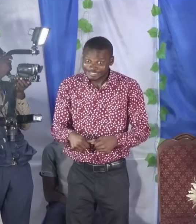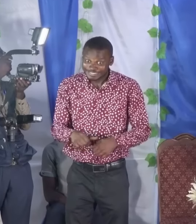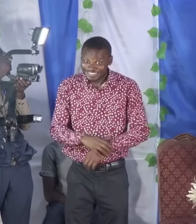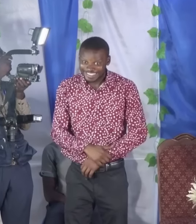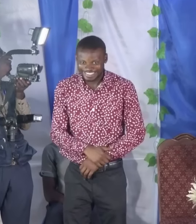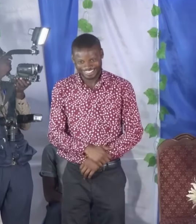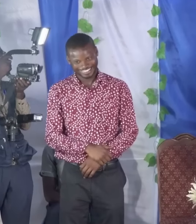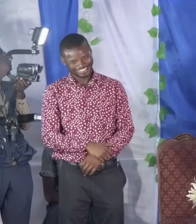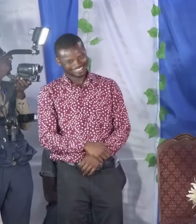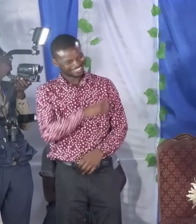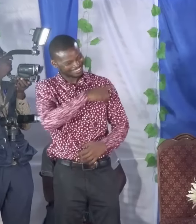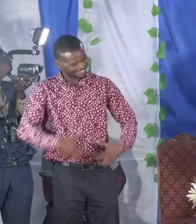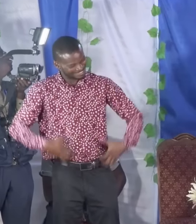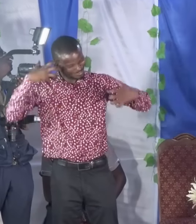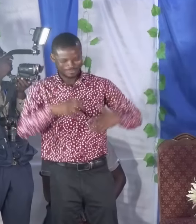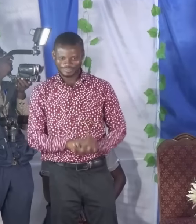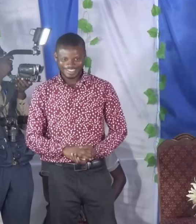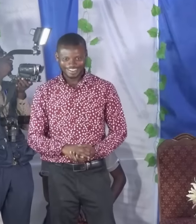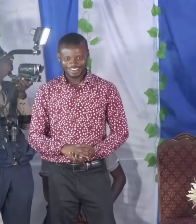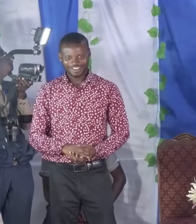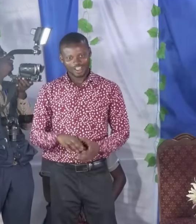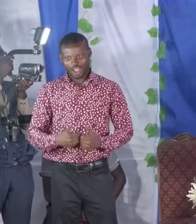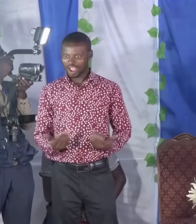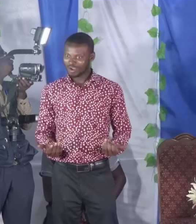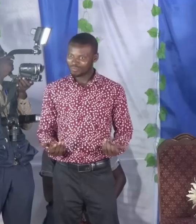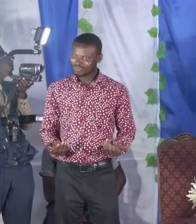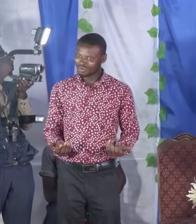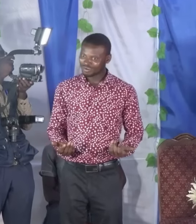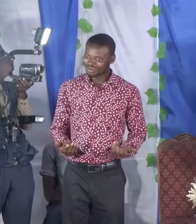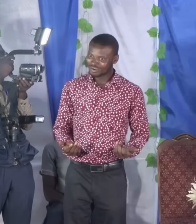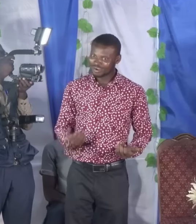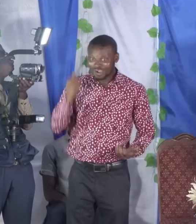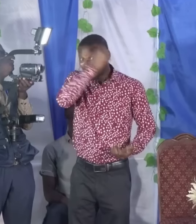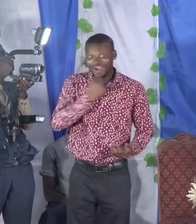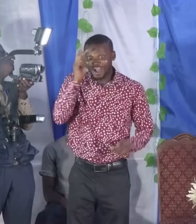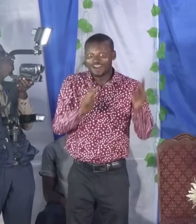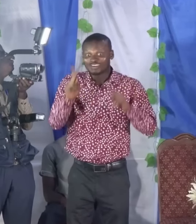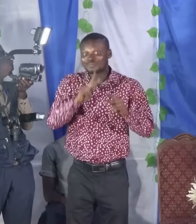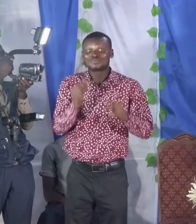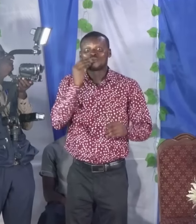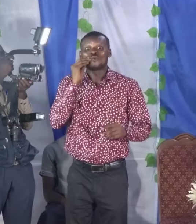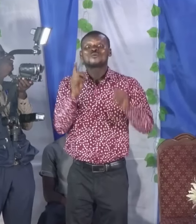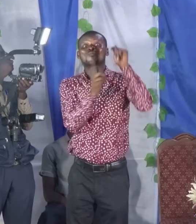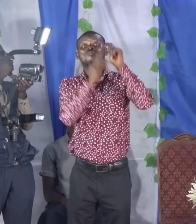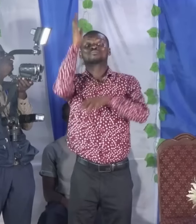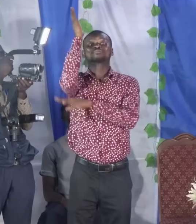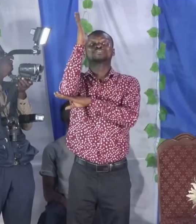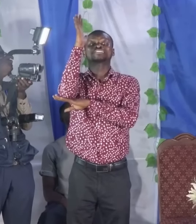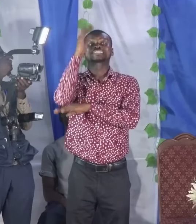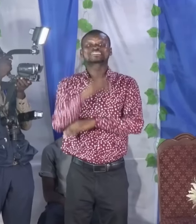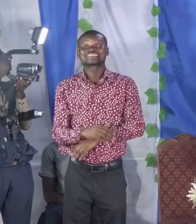I call him a mibufu bruta. I'm there. Are they a rough runner? Sir, yet in Yaso say.